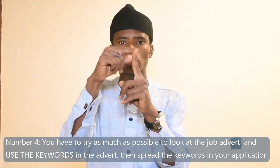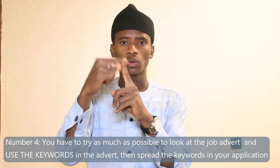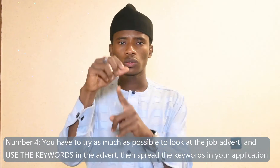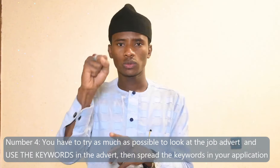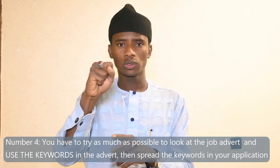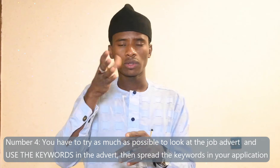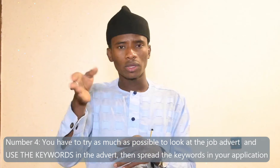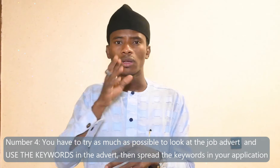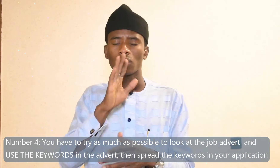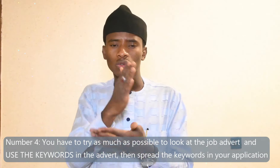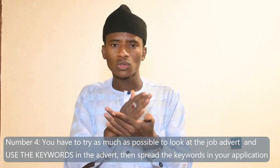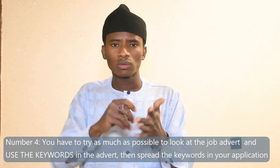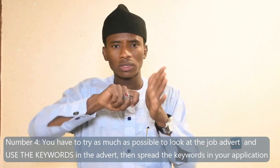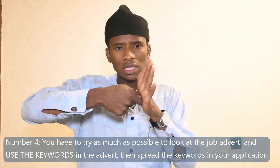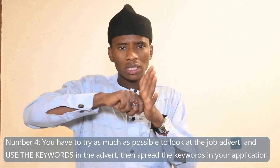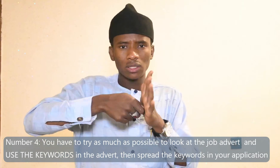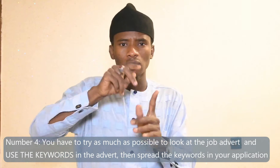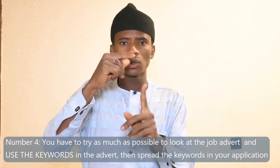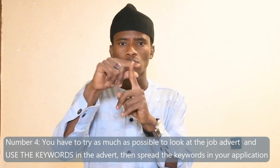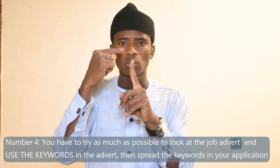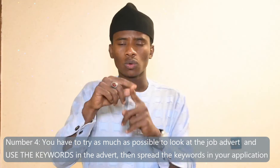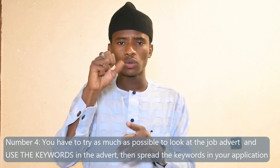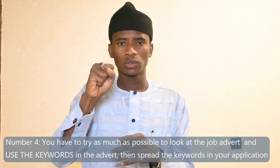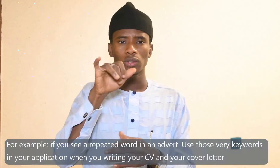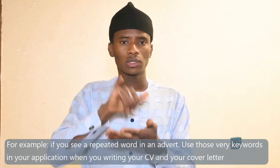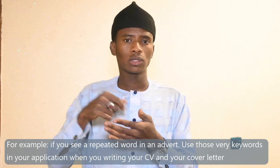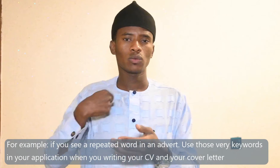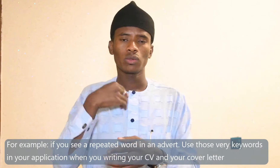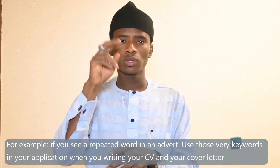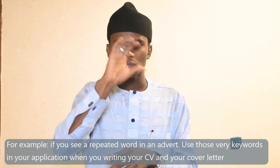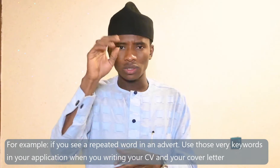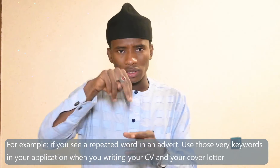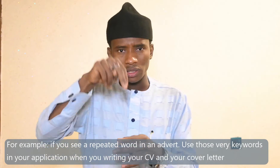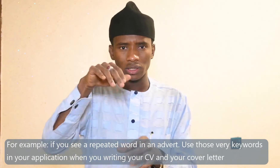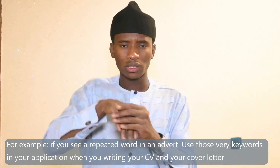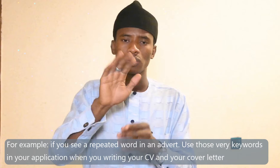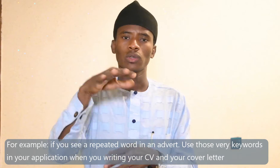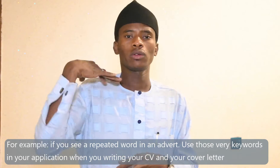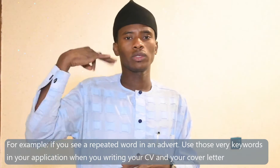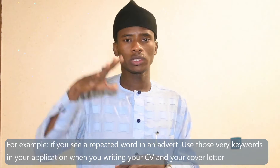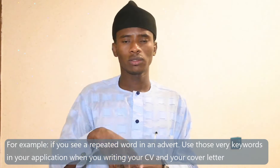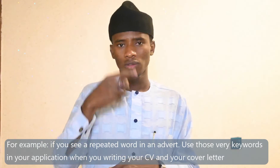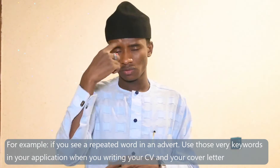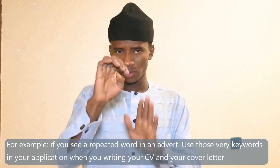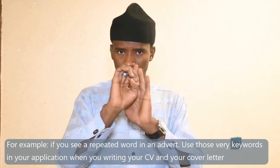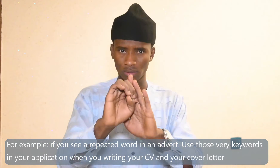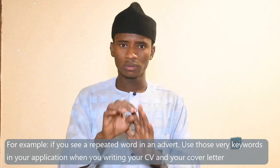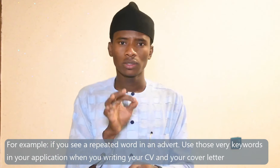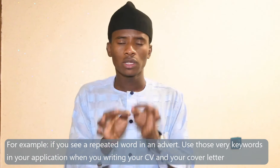keywords and spread the keywords in your application. For example, if you use a word, if you see in